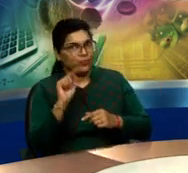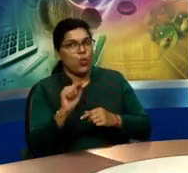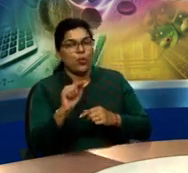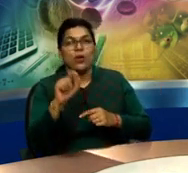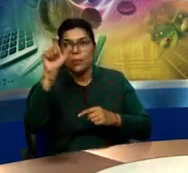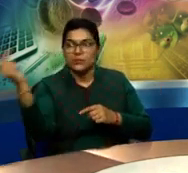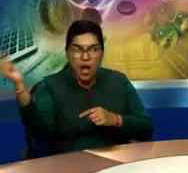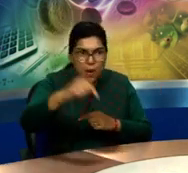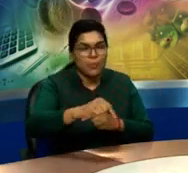and